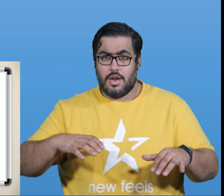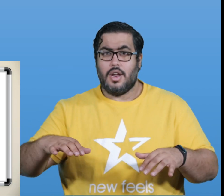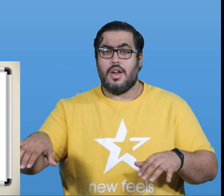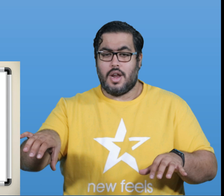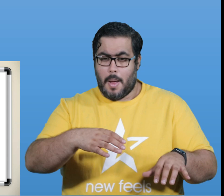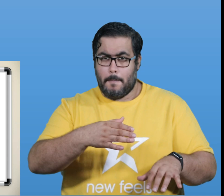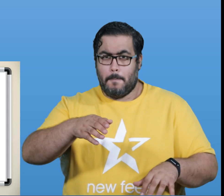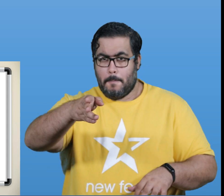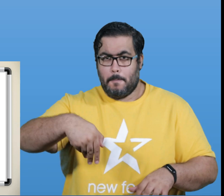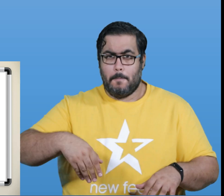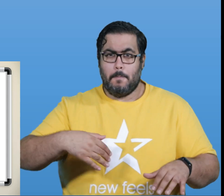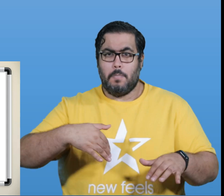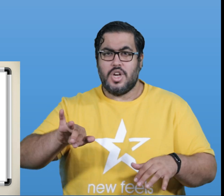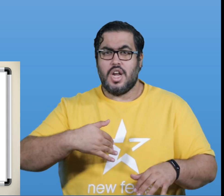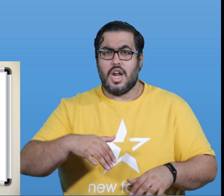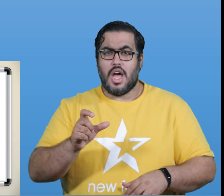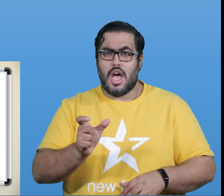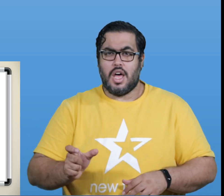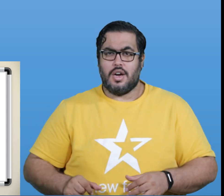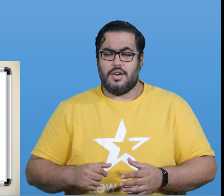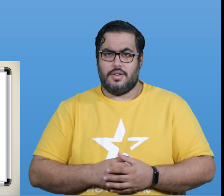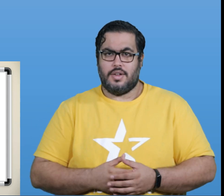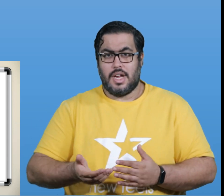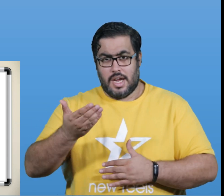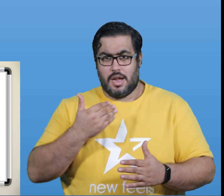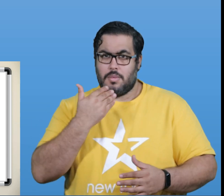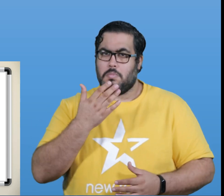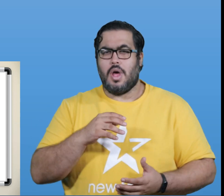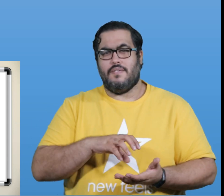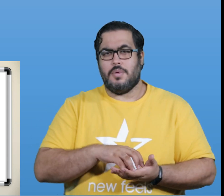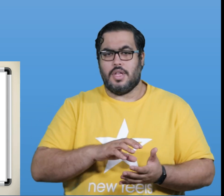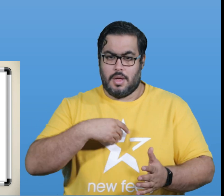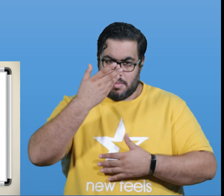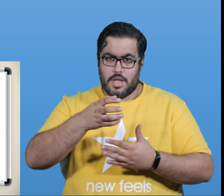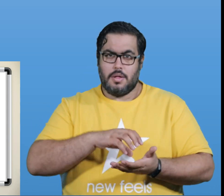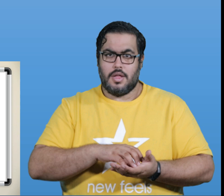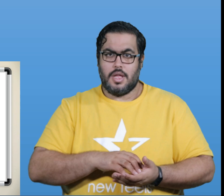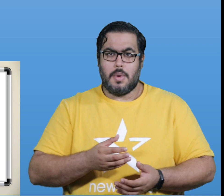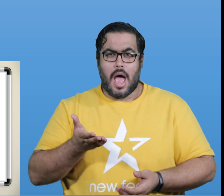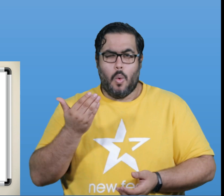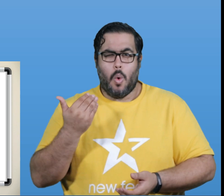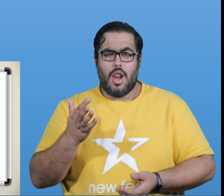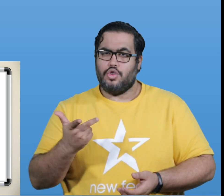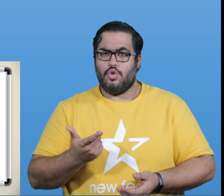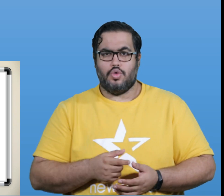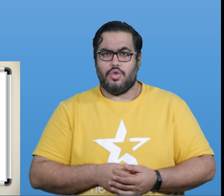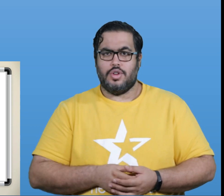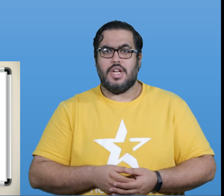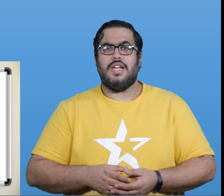a crossing point on the river. Before that, there was no city. So in the beginning, the new thing. So originally as